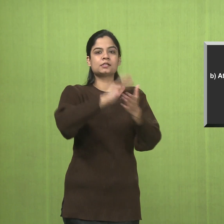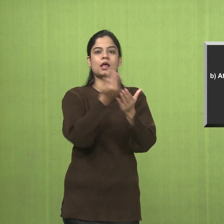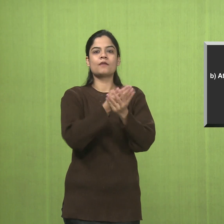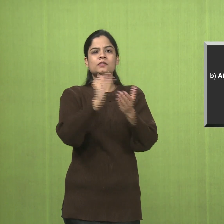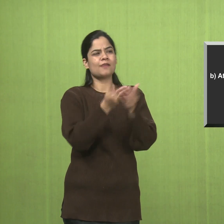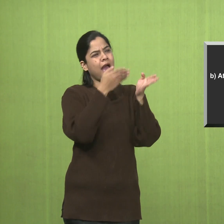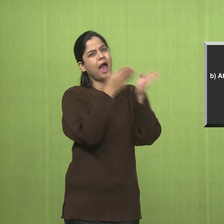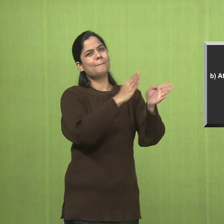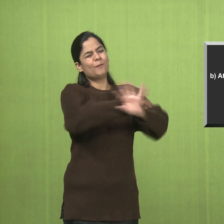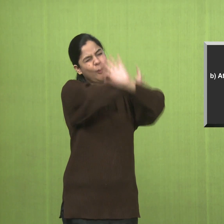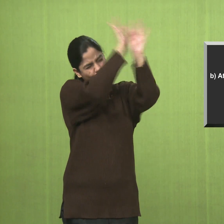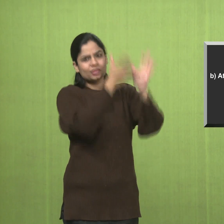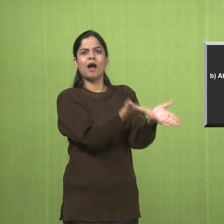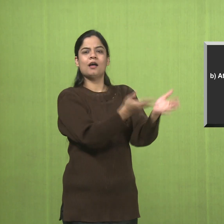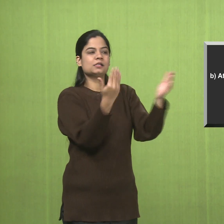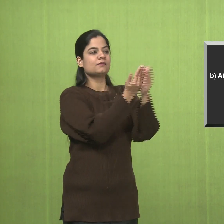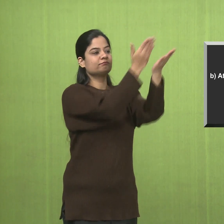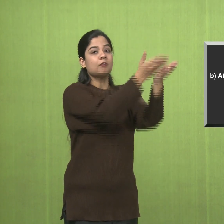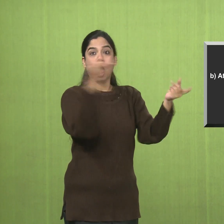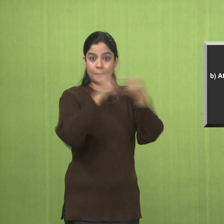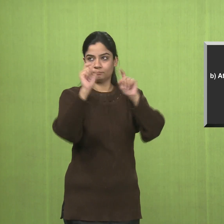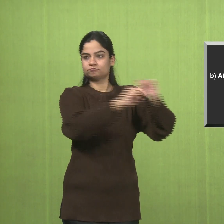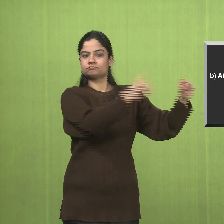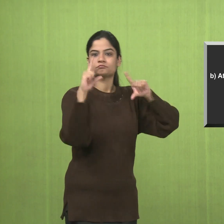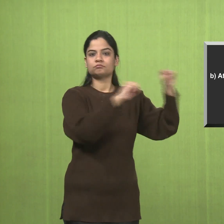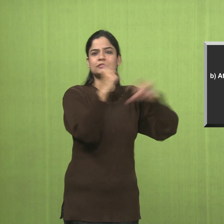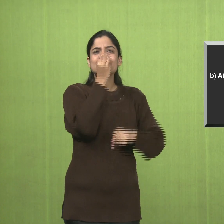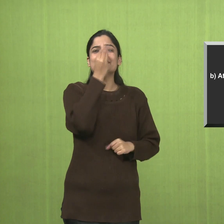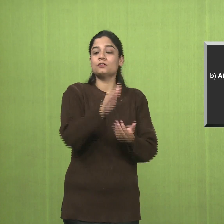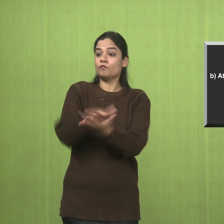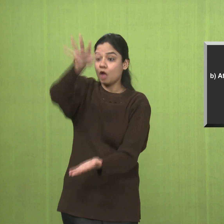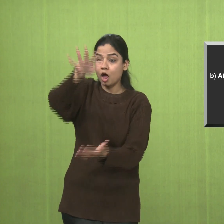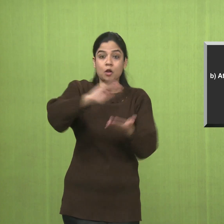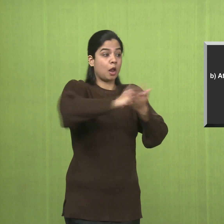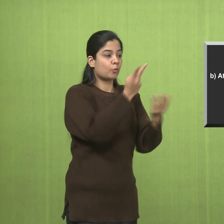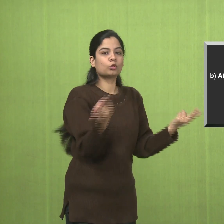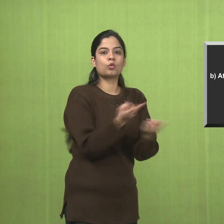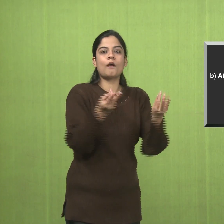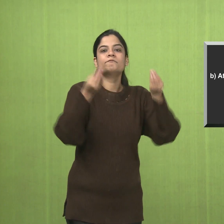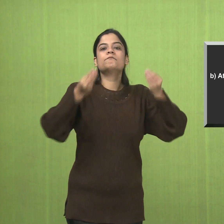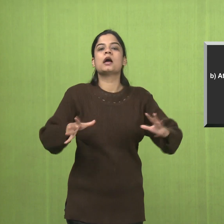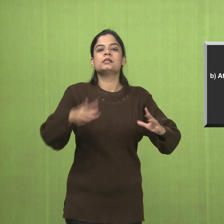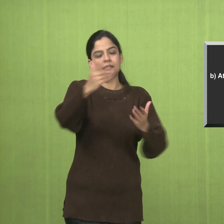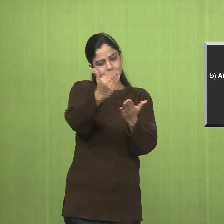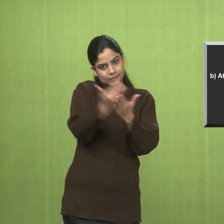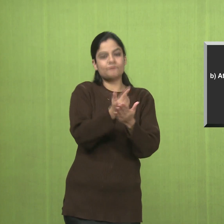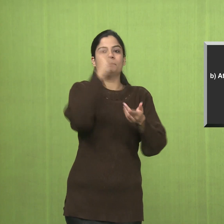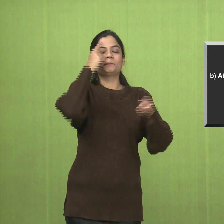it and read it there rather than printing it again and again, because it's a wastage of a lot of paper